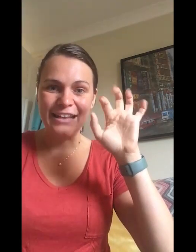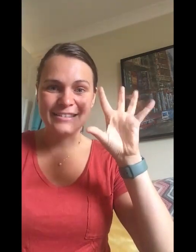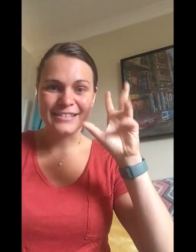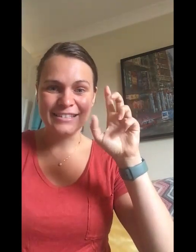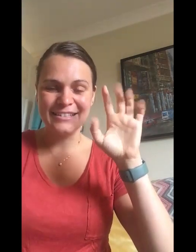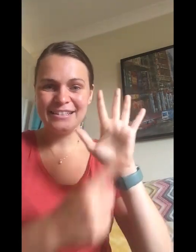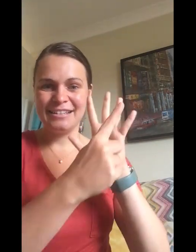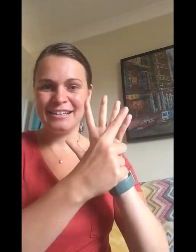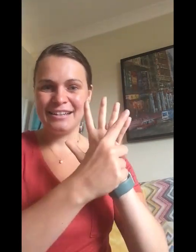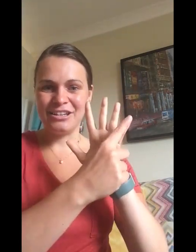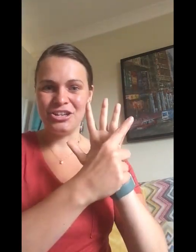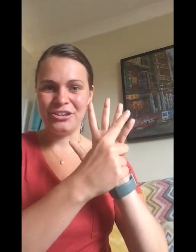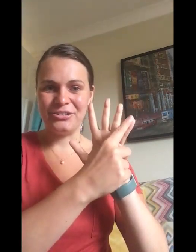hand. U.